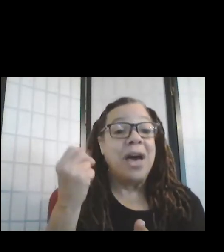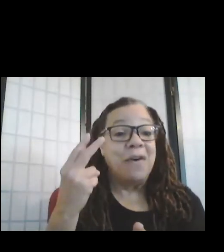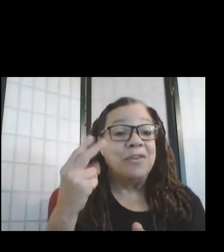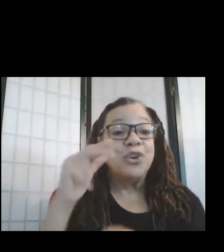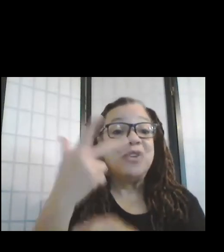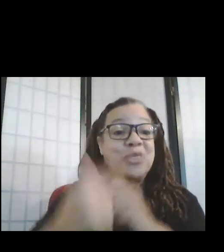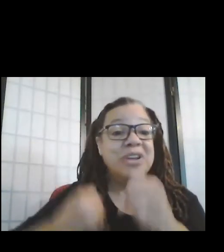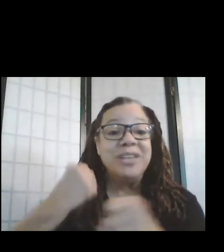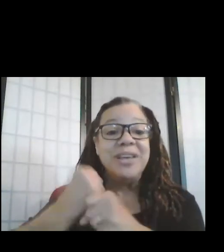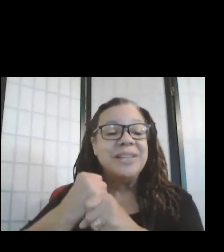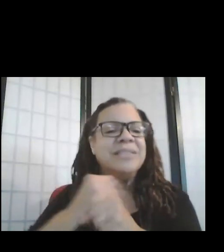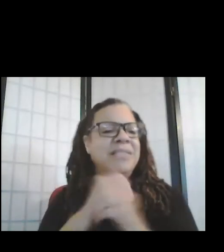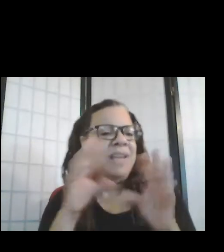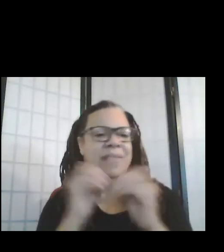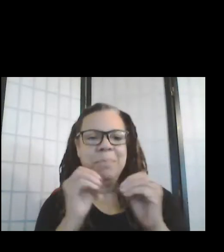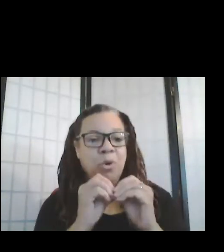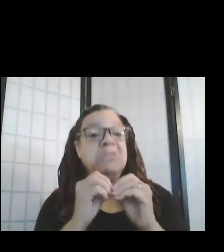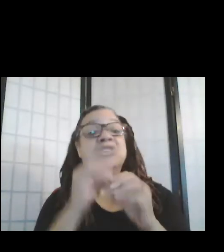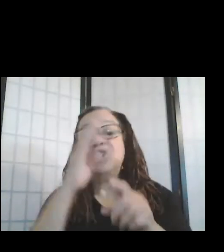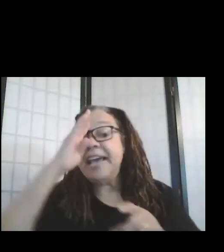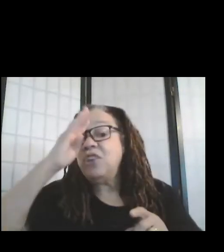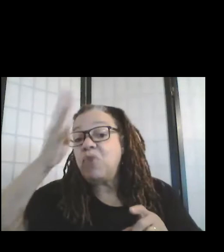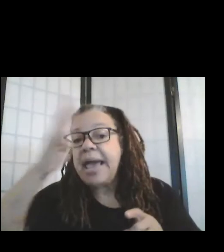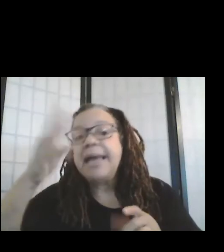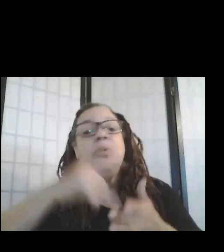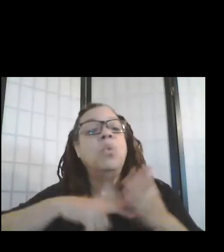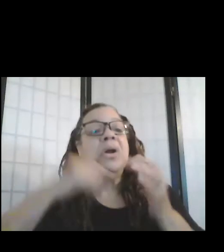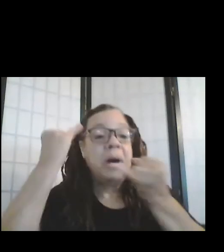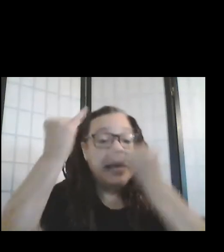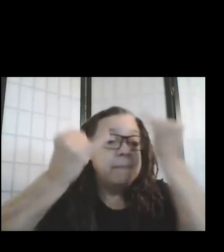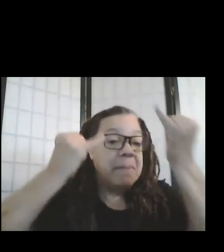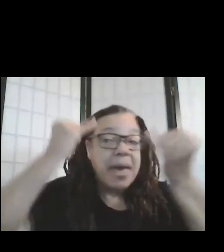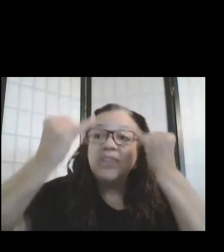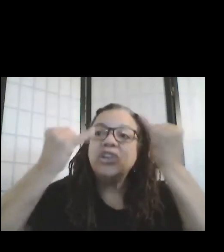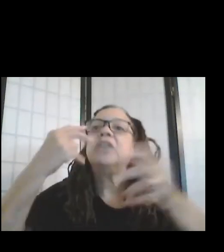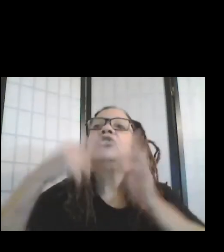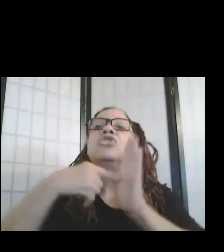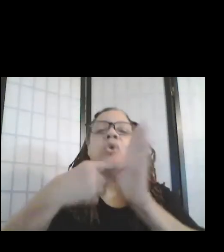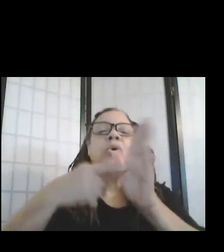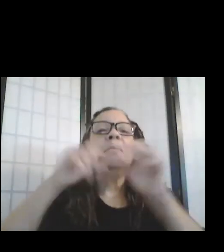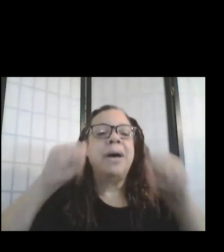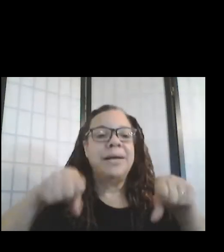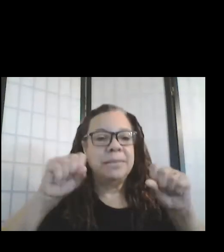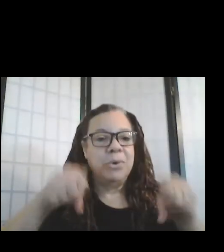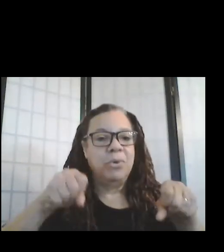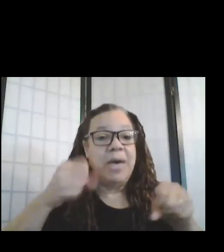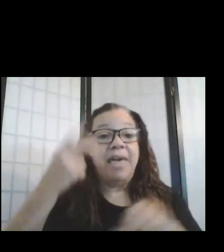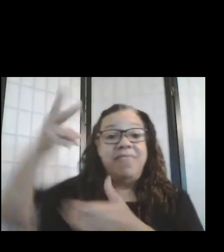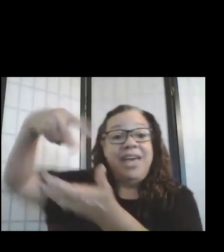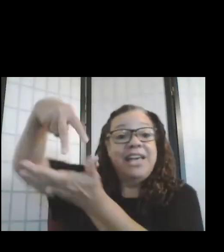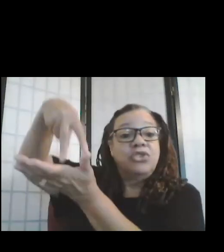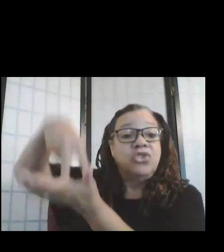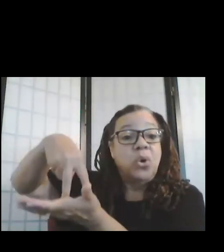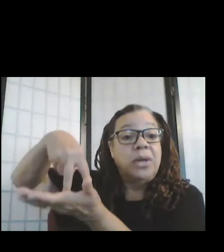nothing more to prove. She had created what her imagination had shown her was possible. And there it stood, a thing